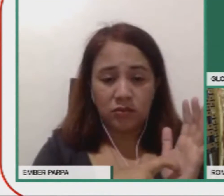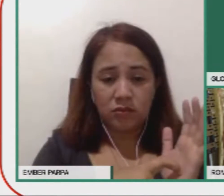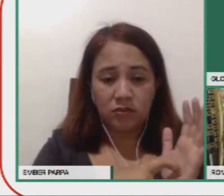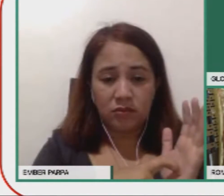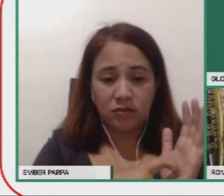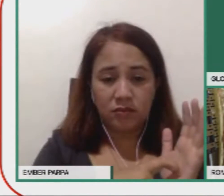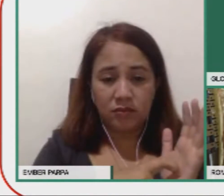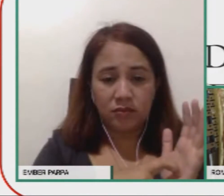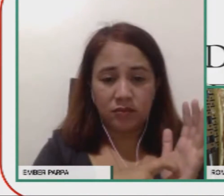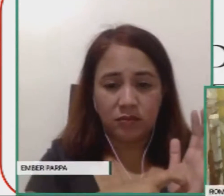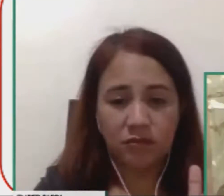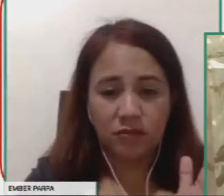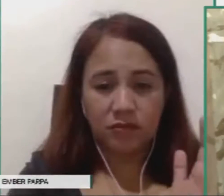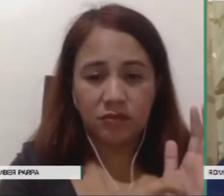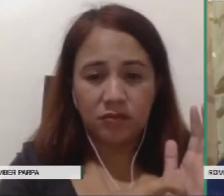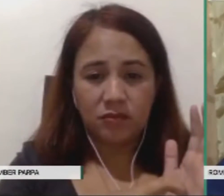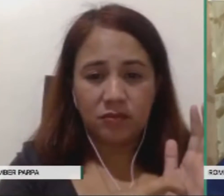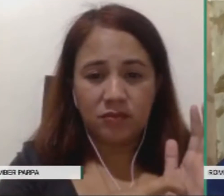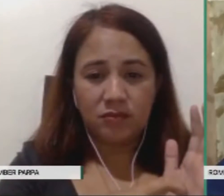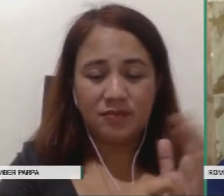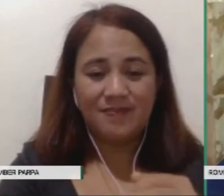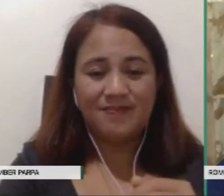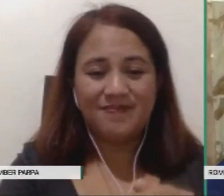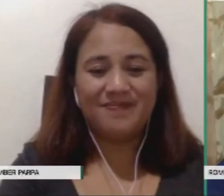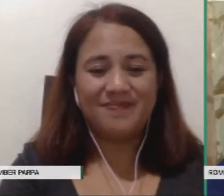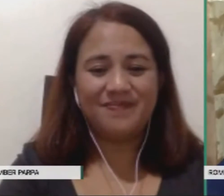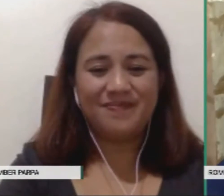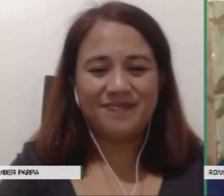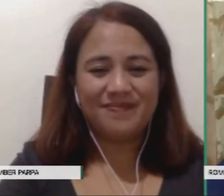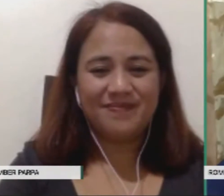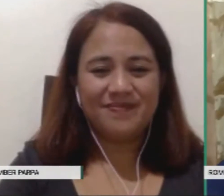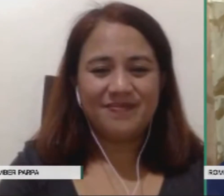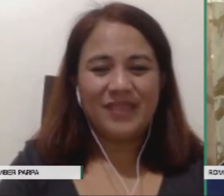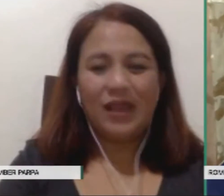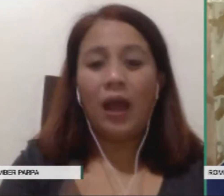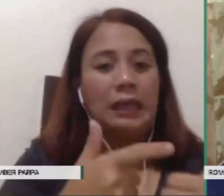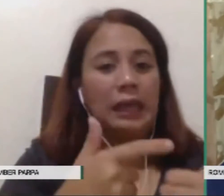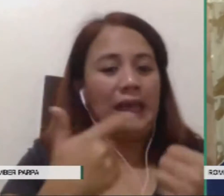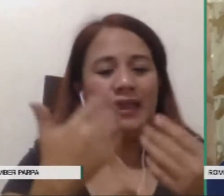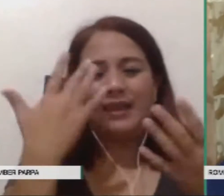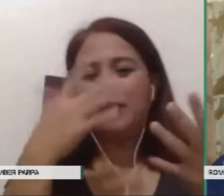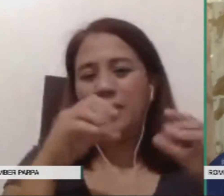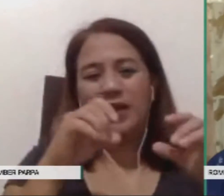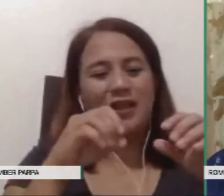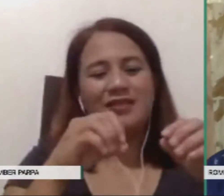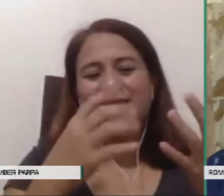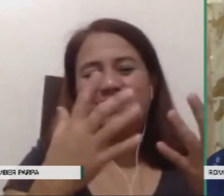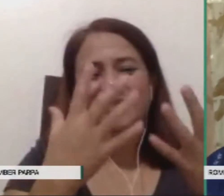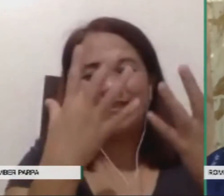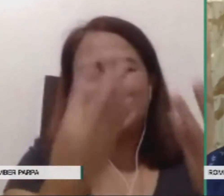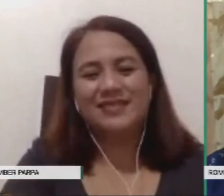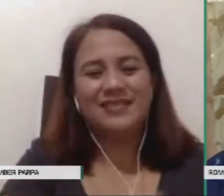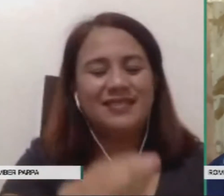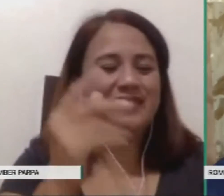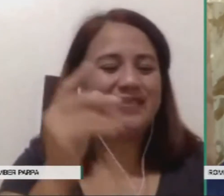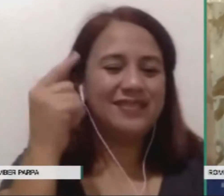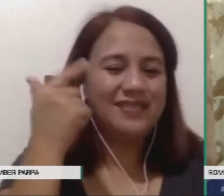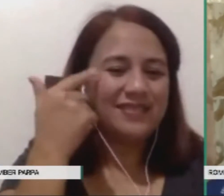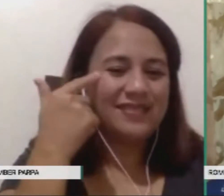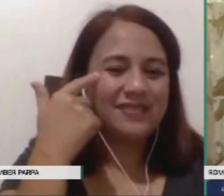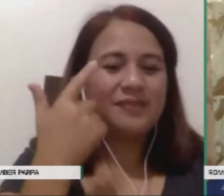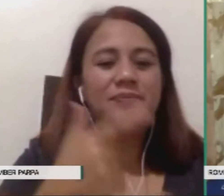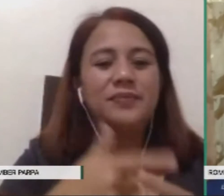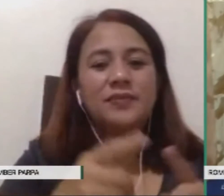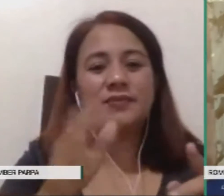pressing need. Mhm. Okay, I think we've lost Glo. Okay,